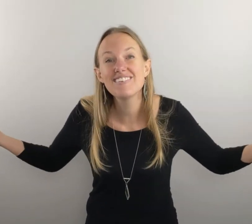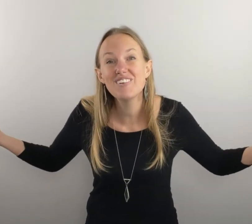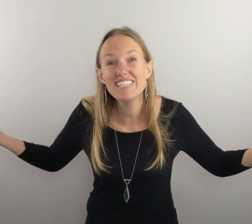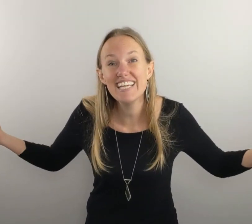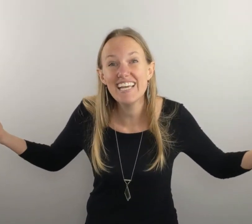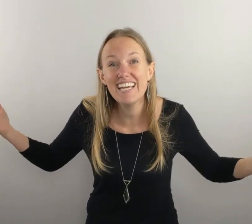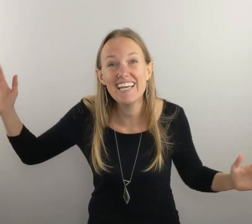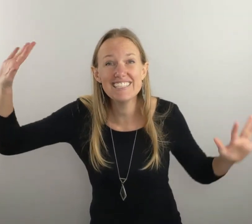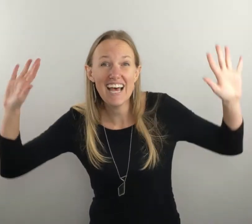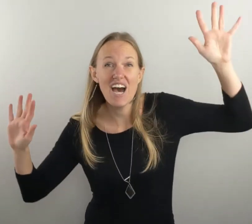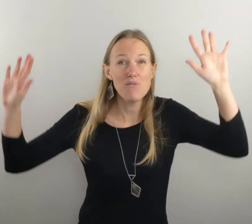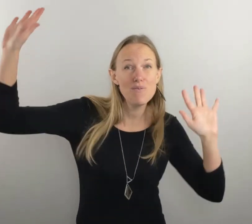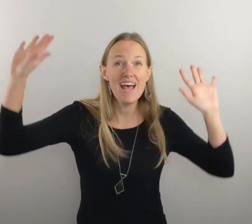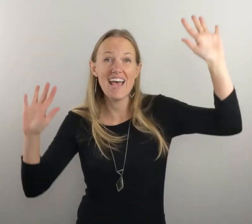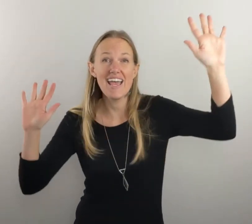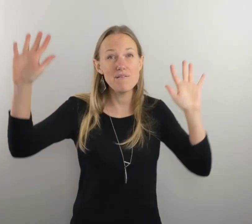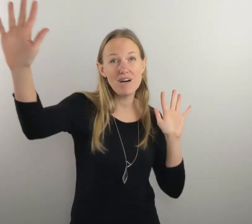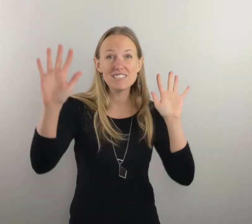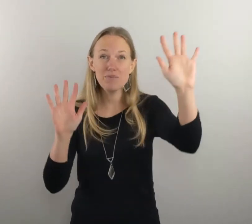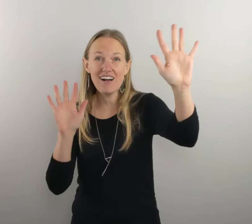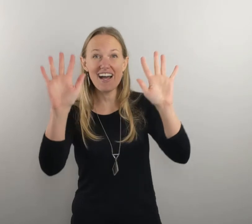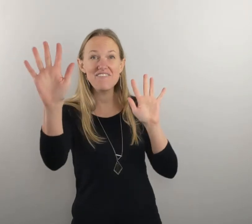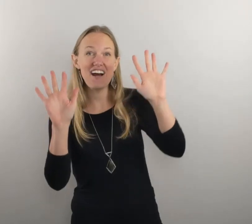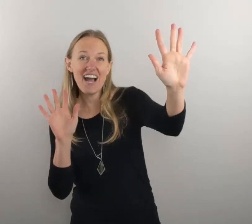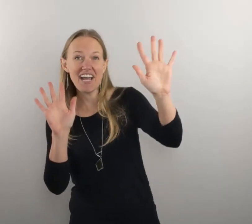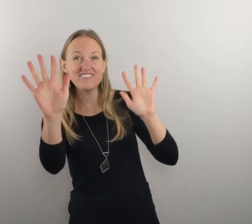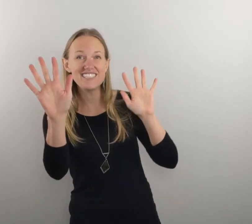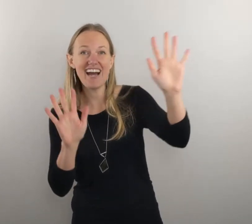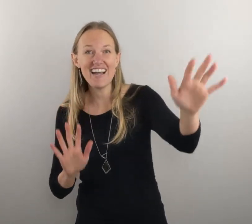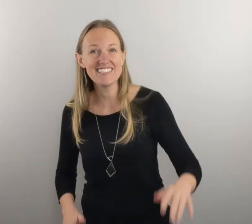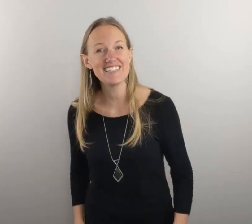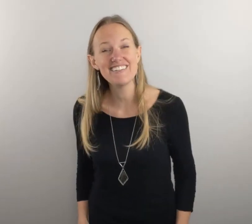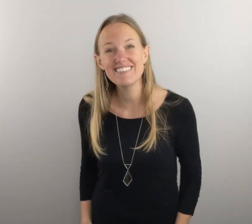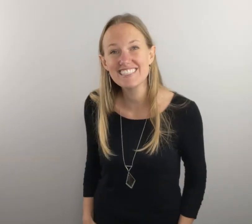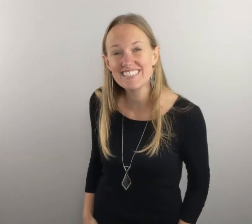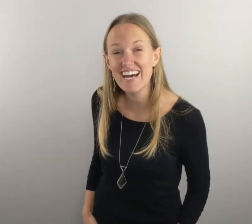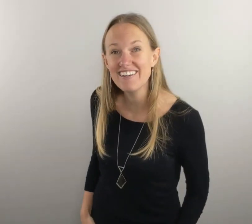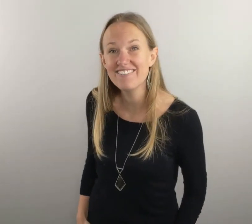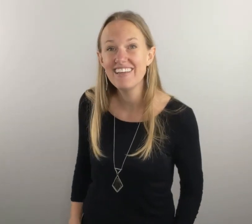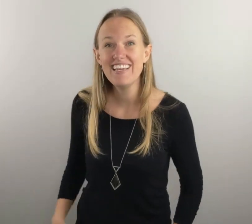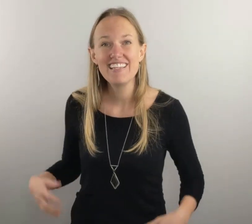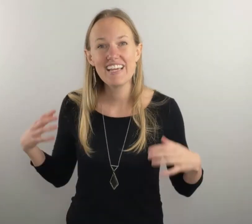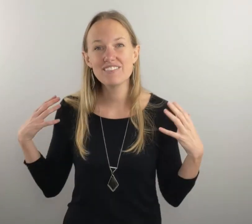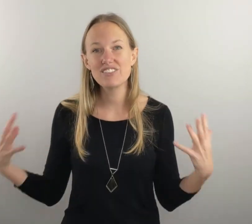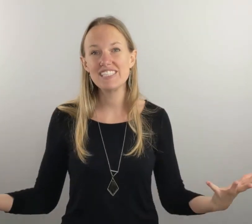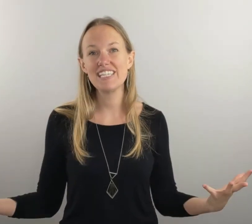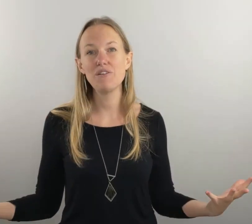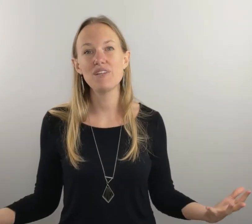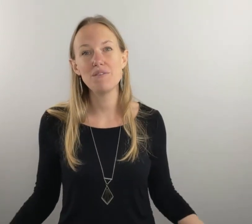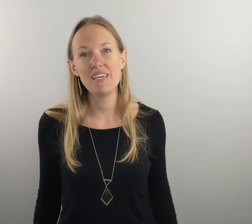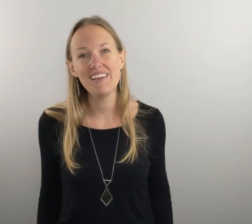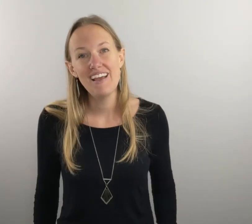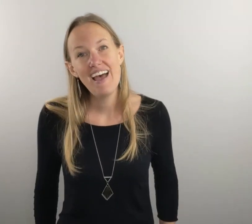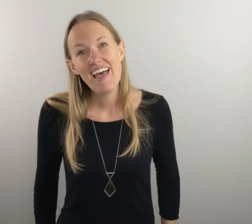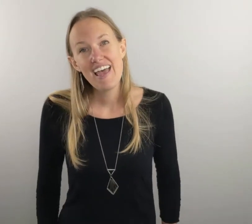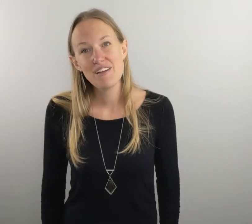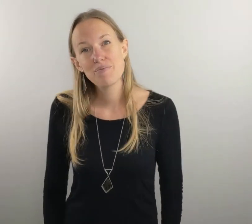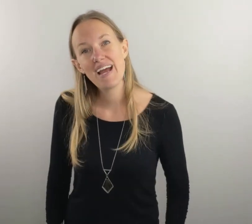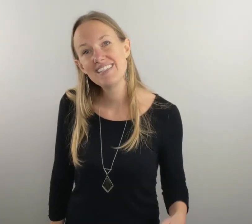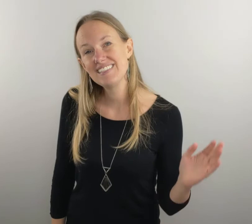We did it! Hooray! Multiple high fives, guys. I know it's tough. Thanks for sticking with me, and practice this